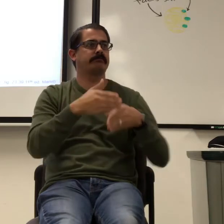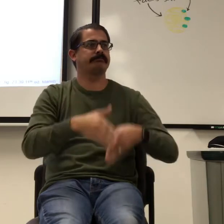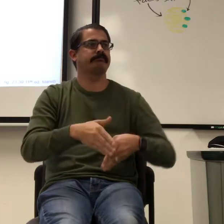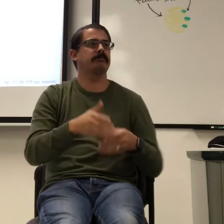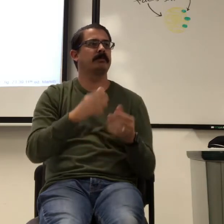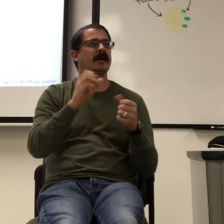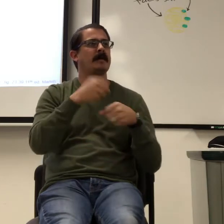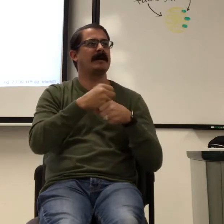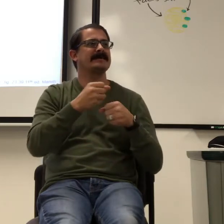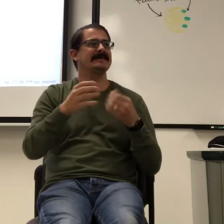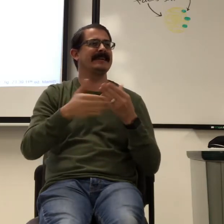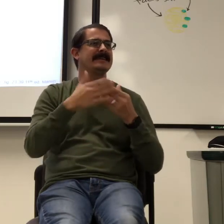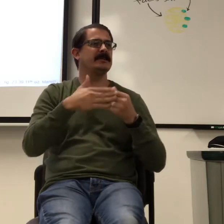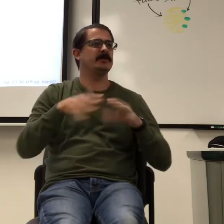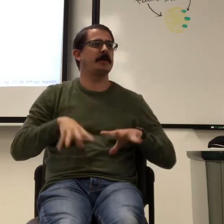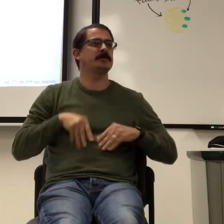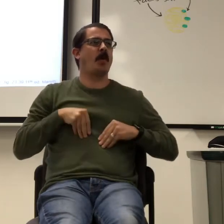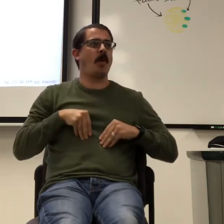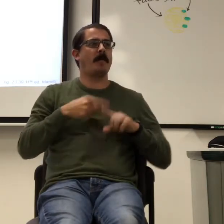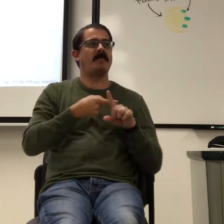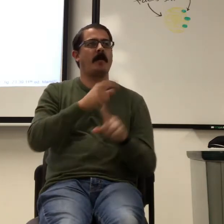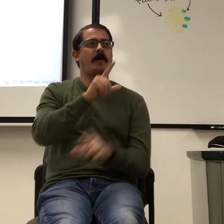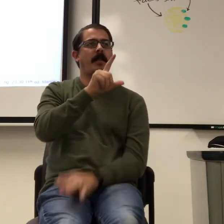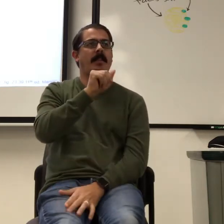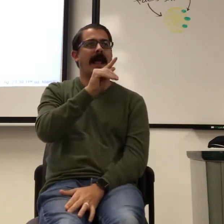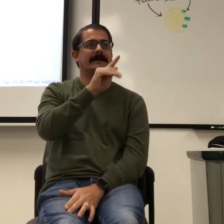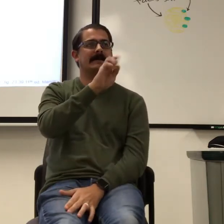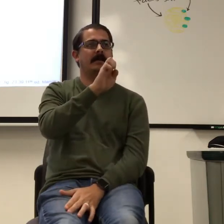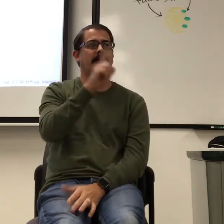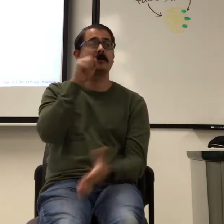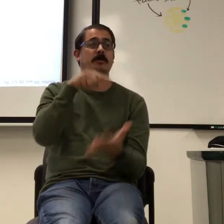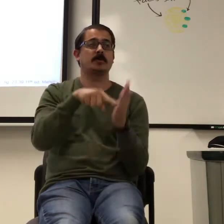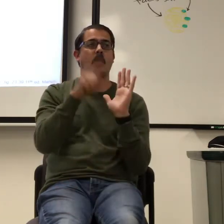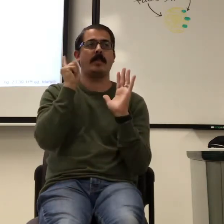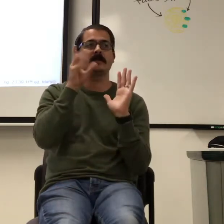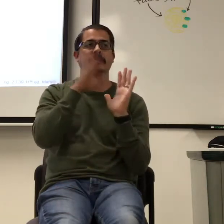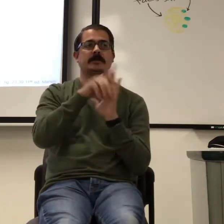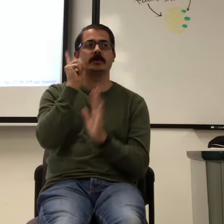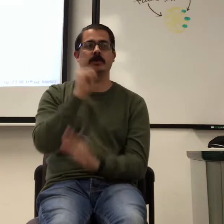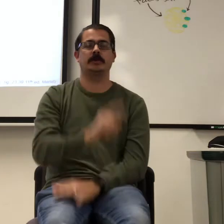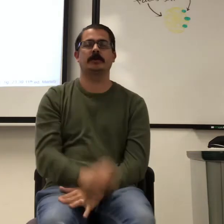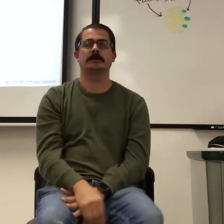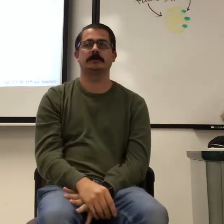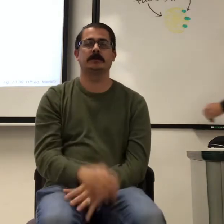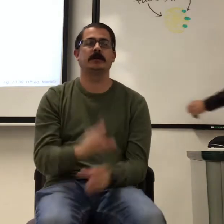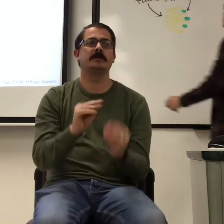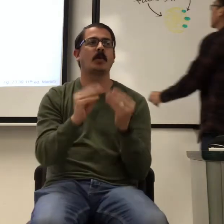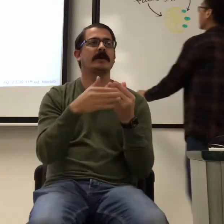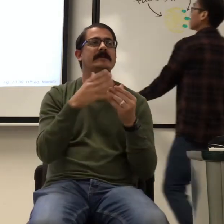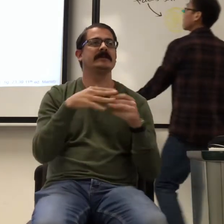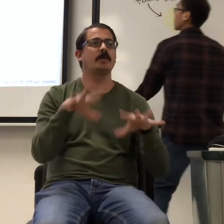to absorb by the lacteal. That's what's shown in this picture here. So this picture,